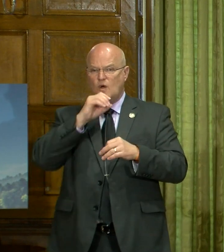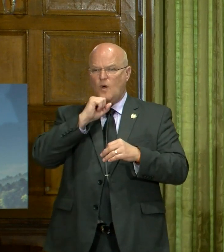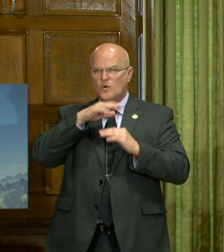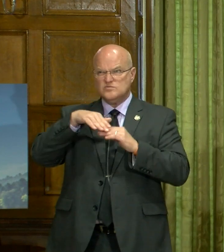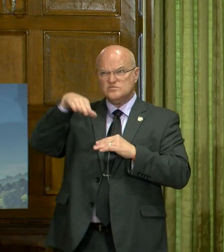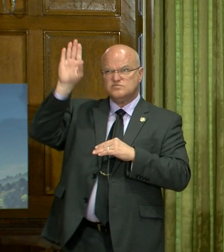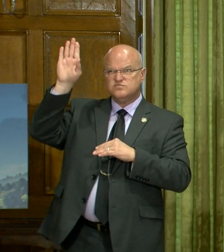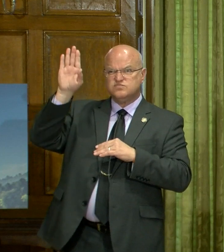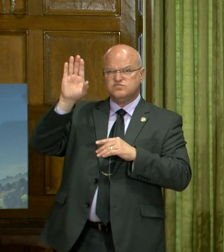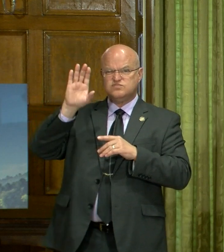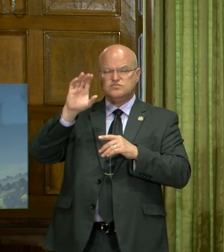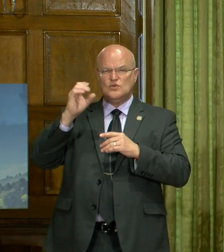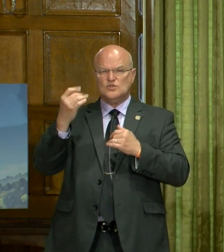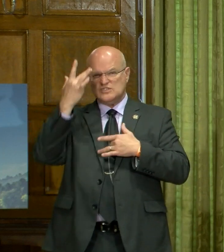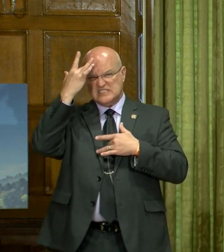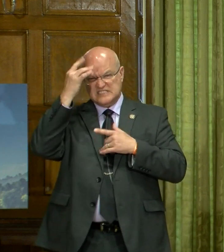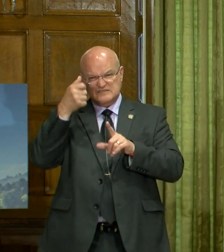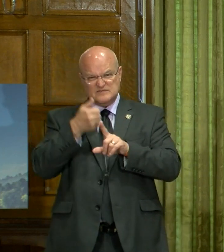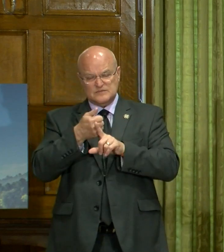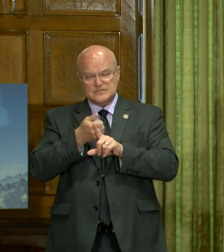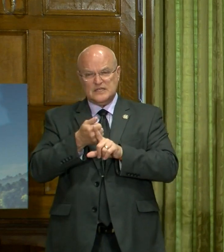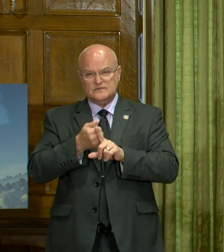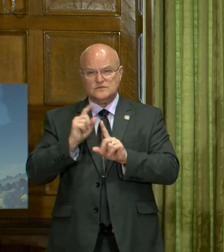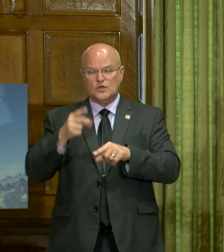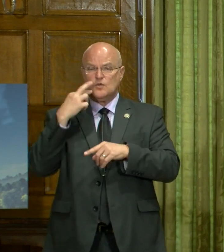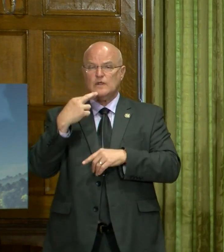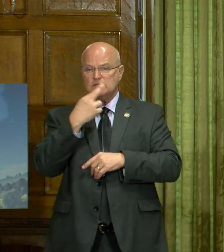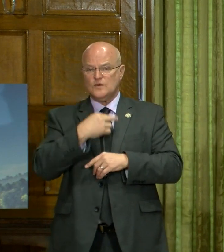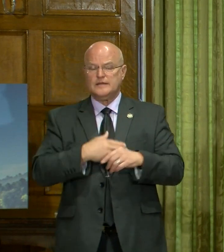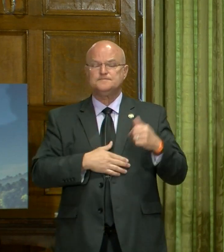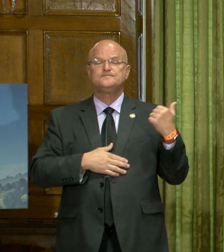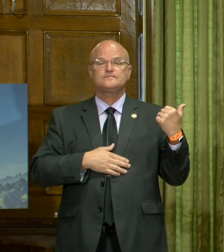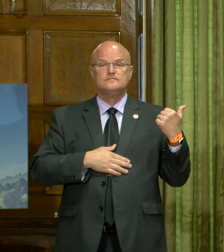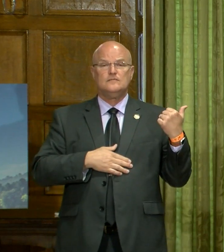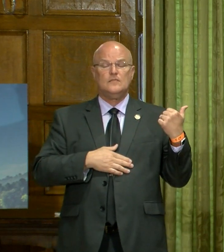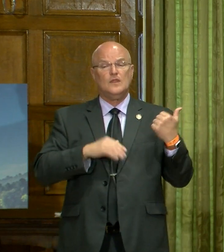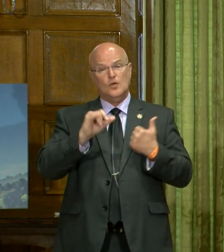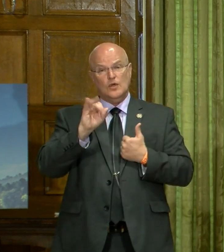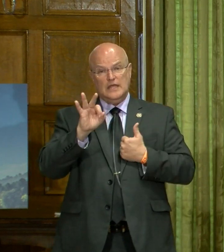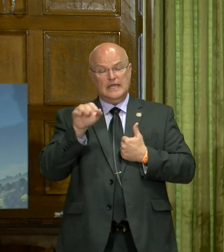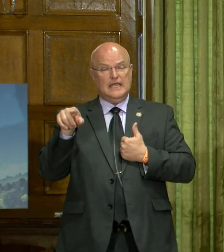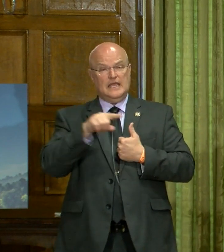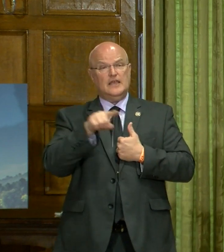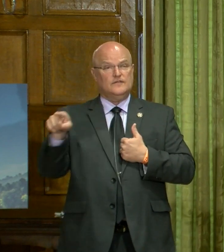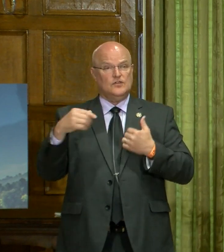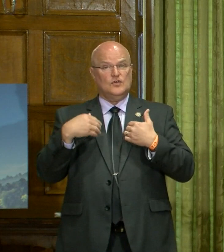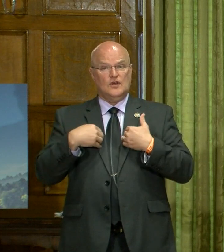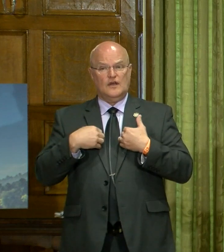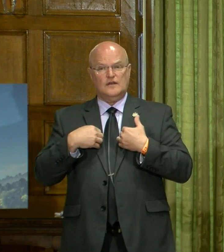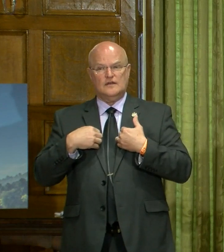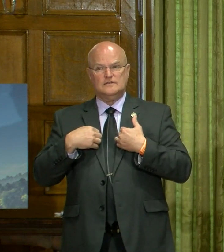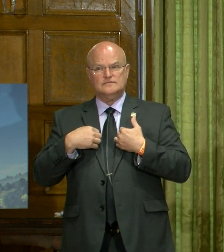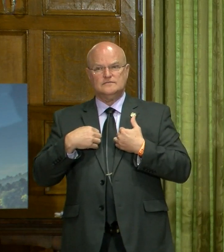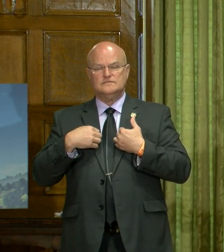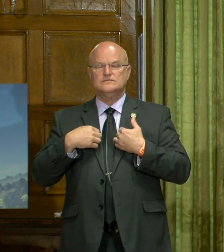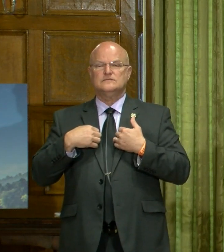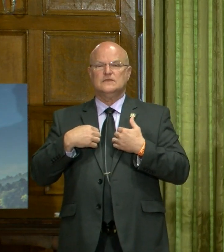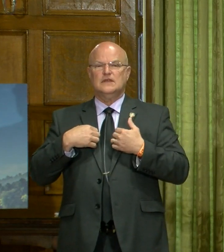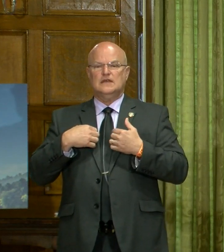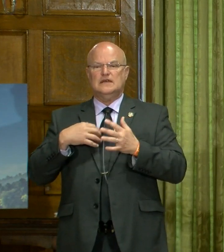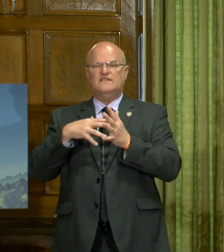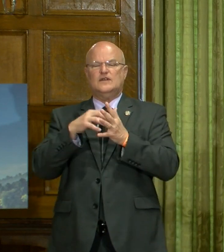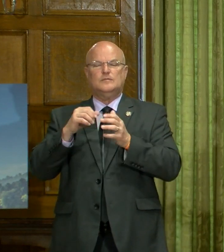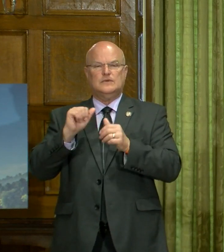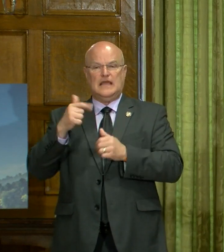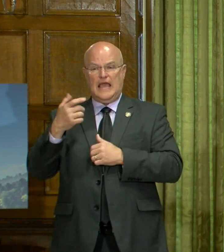age or have a certain condition? Well, certainly if you're a vulnerable age, if you've